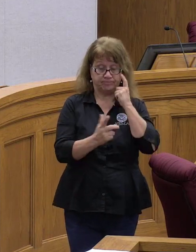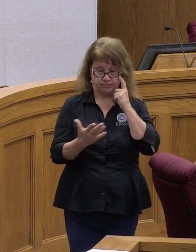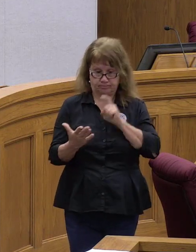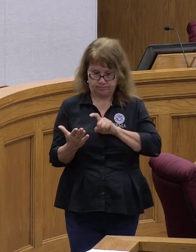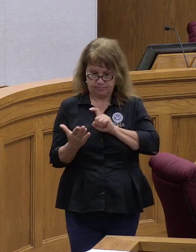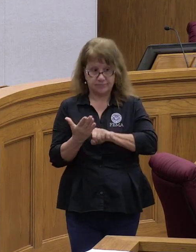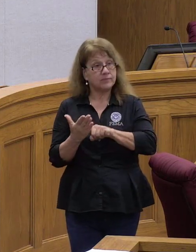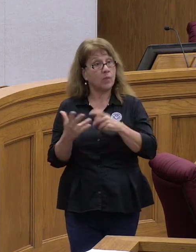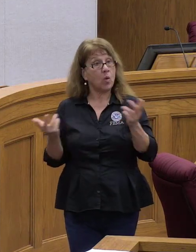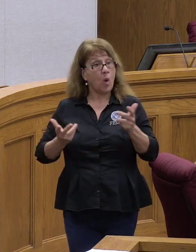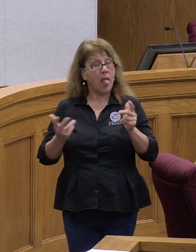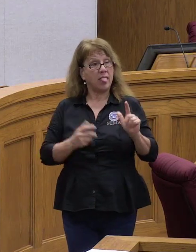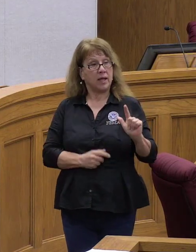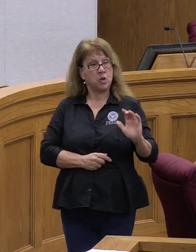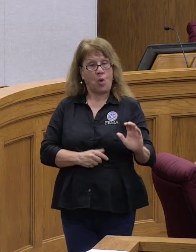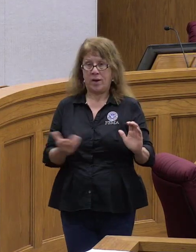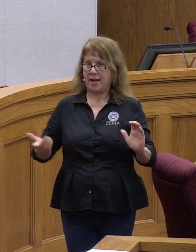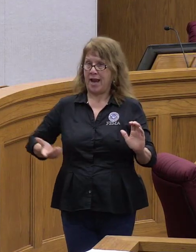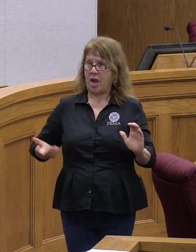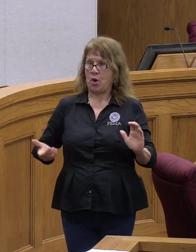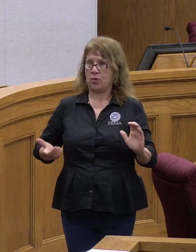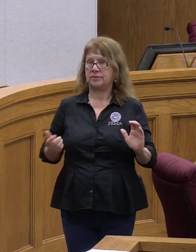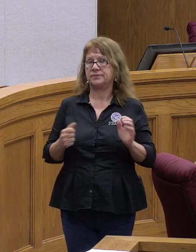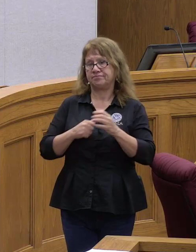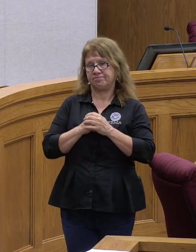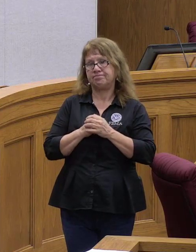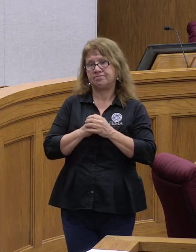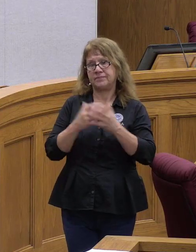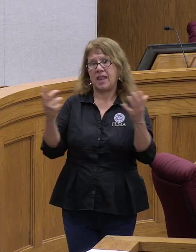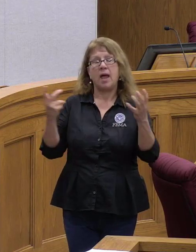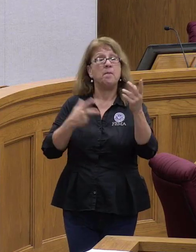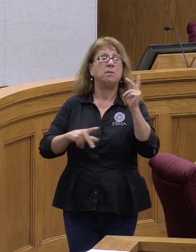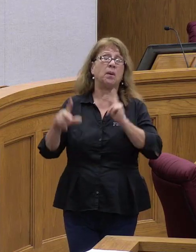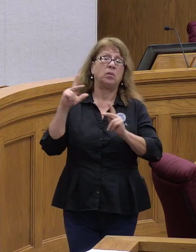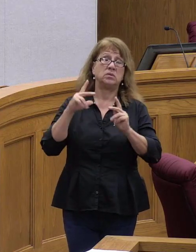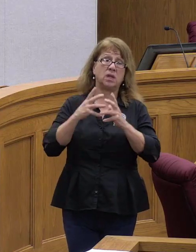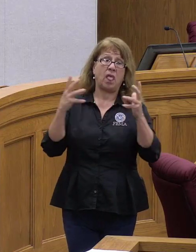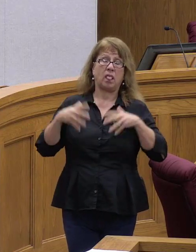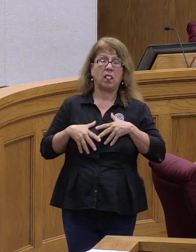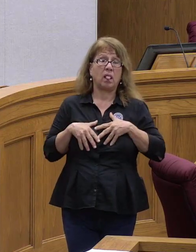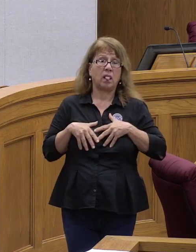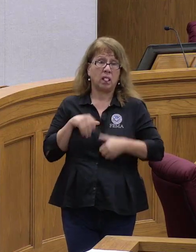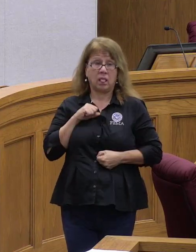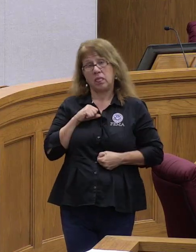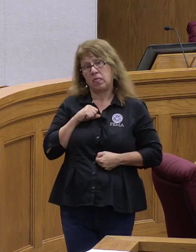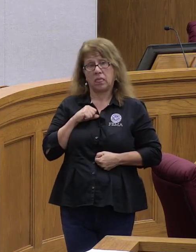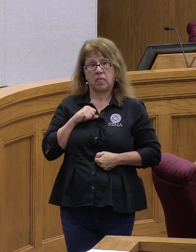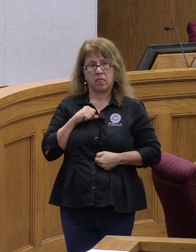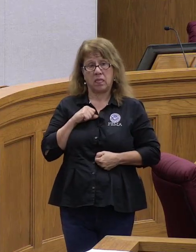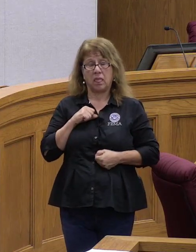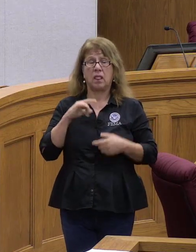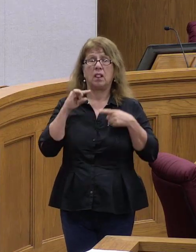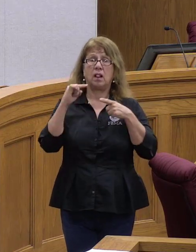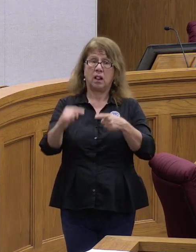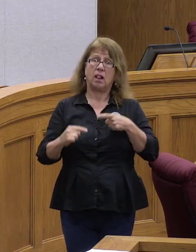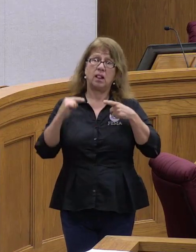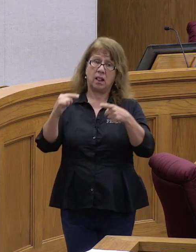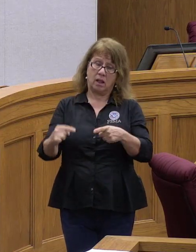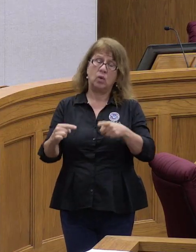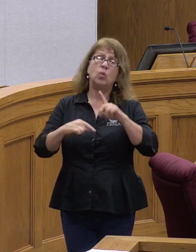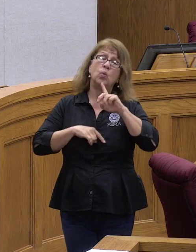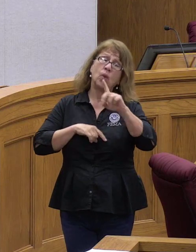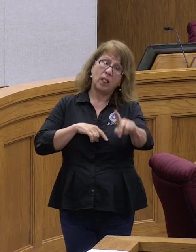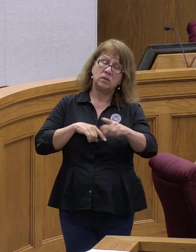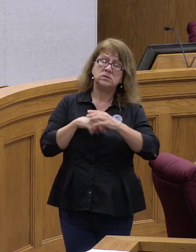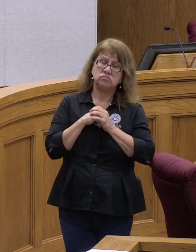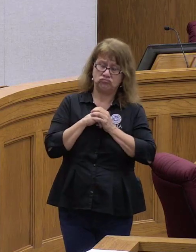Lake Charles right now, there's a lot of people who are still going through a lot of pain and a lot of struggle from Hurricane Laura. It's a very real